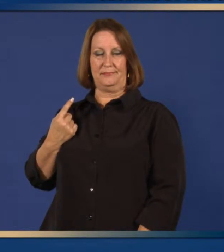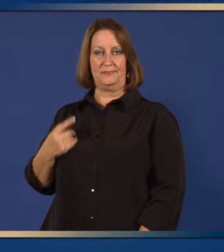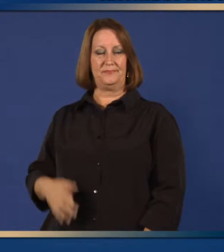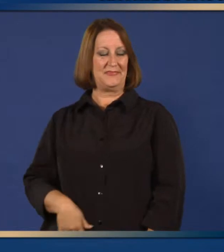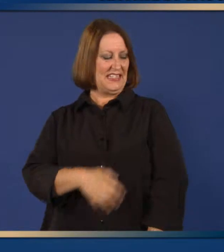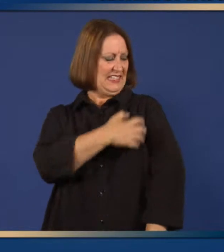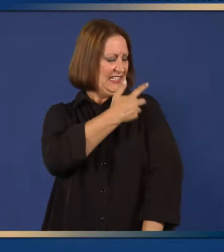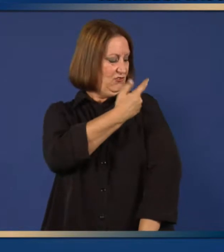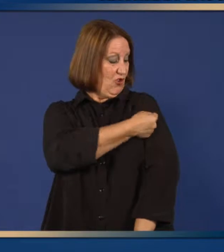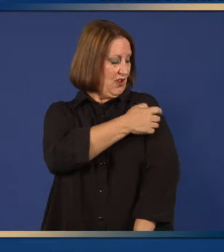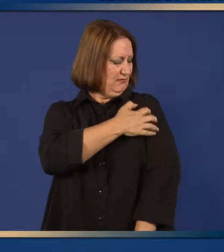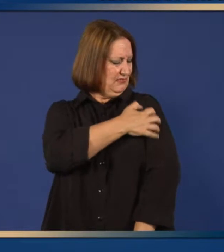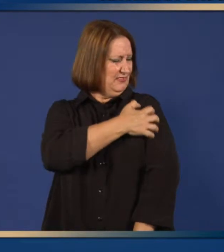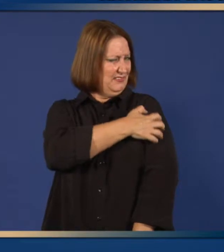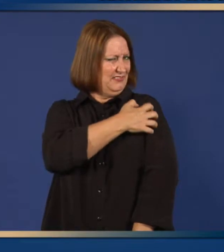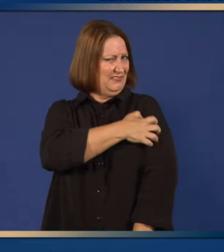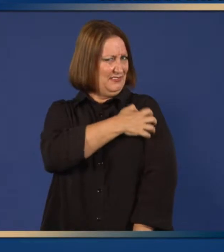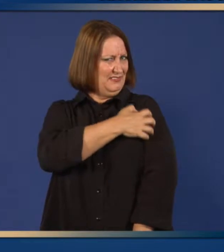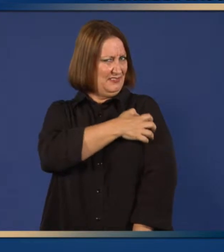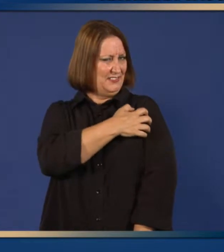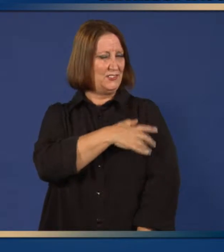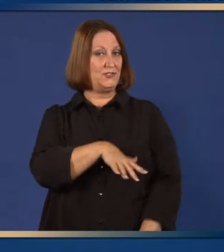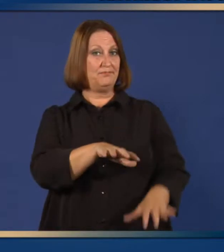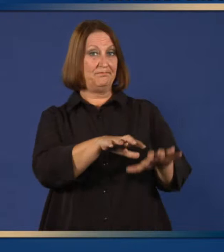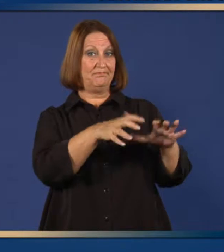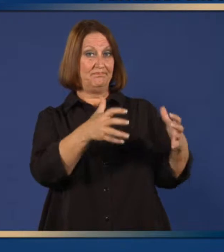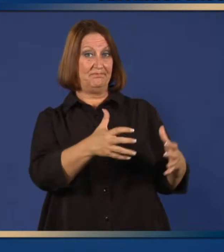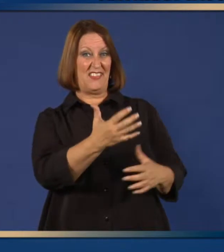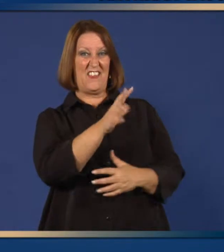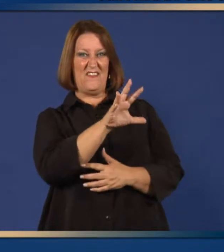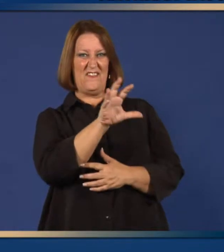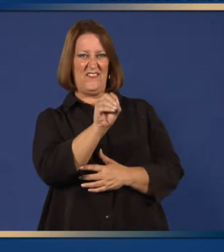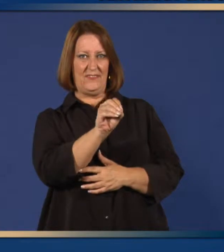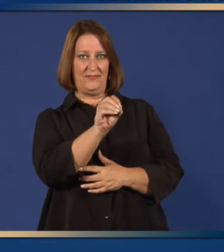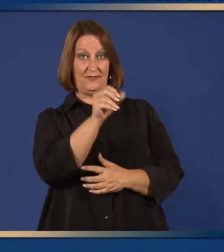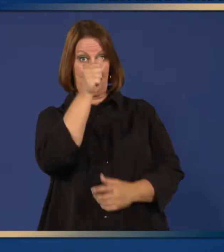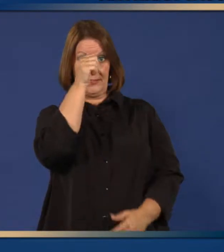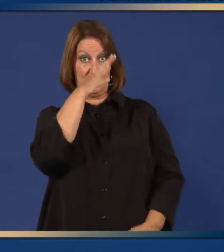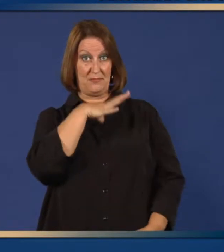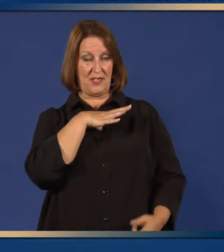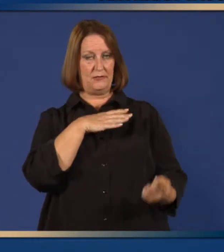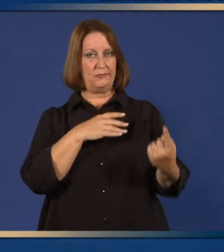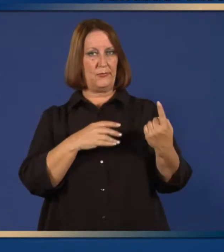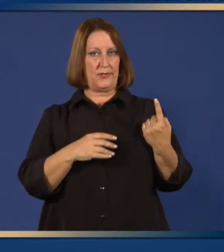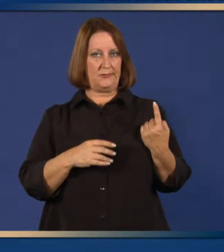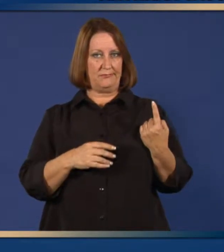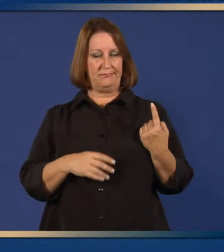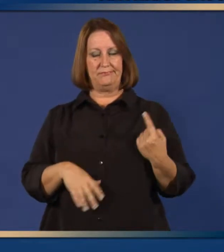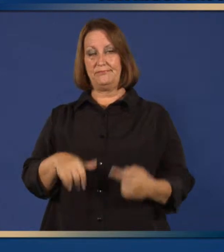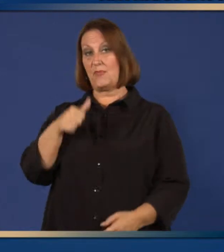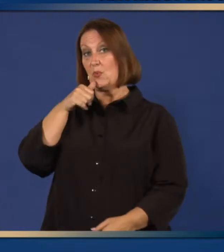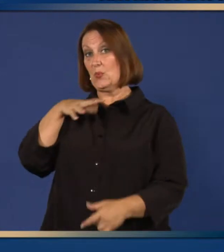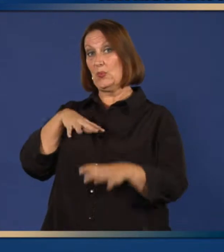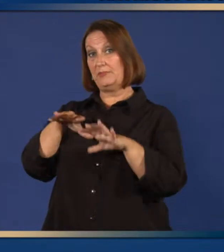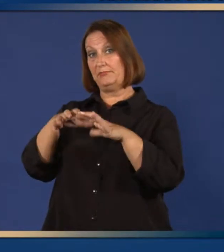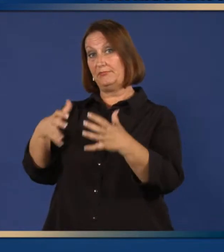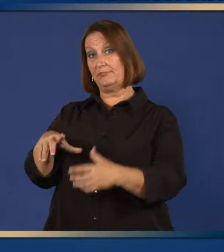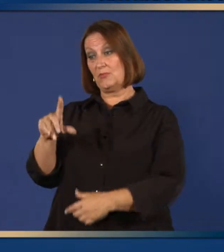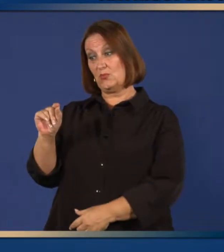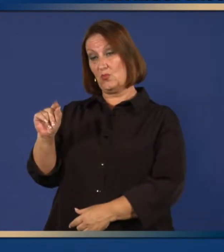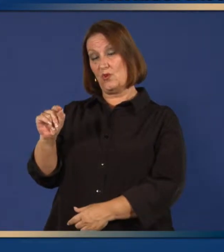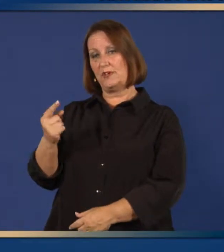itching, about 1 out of 50 men, and 1 out of 20